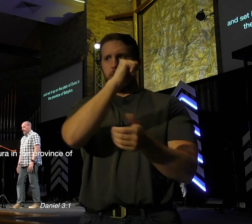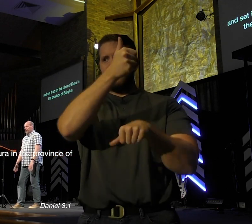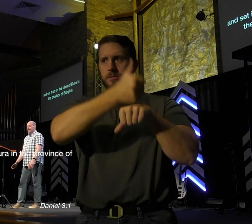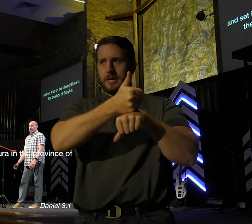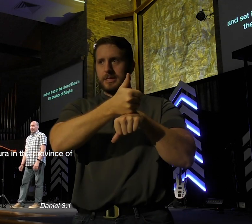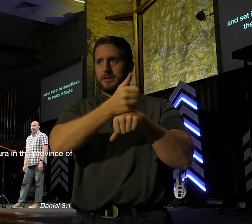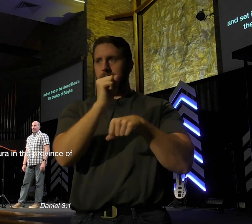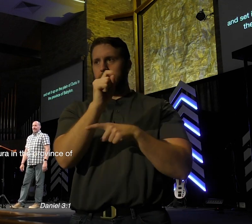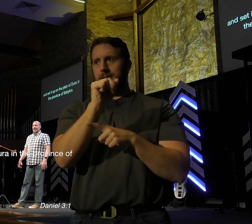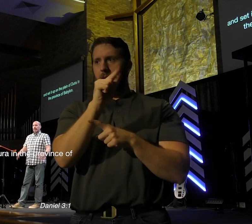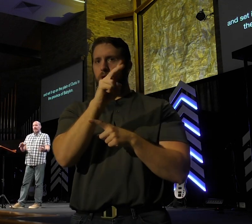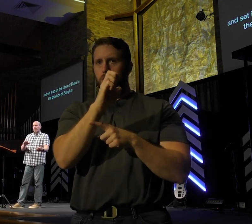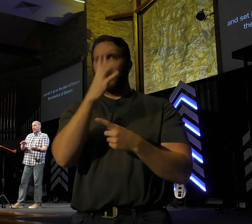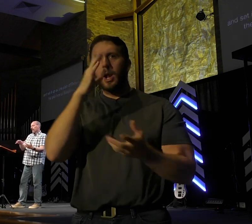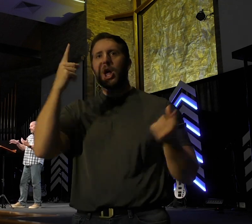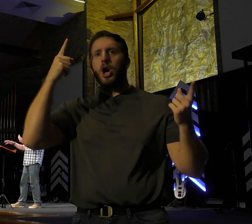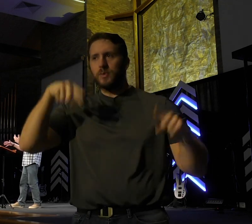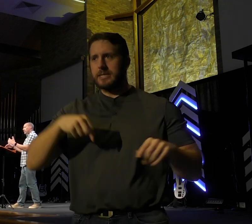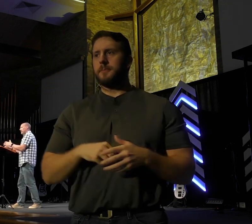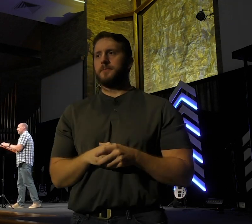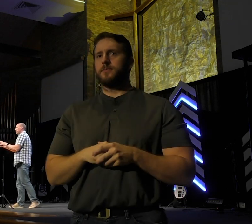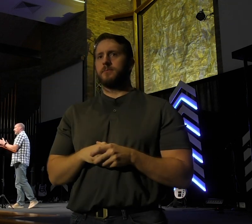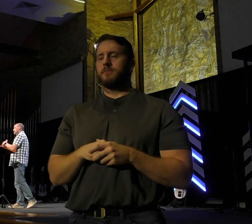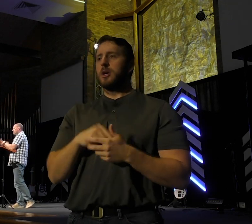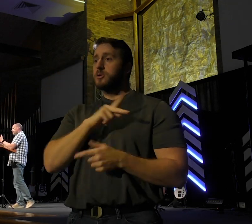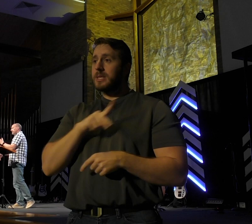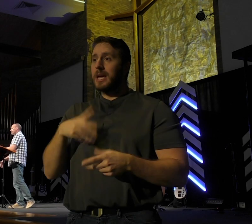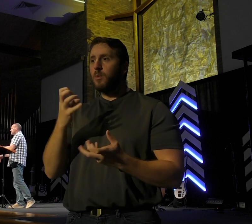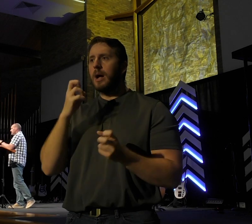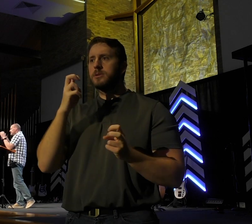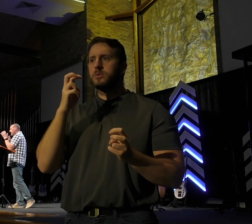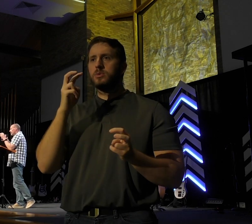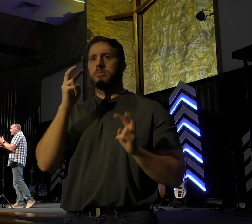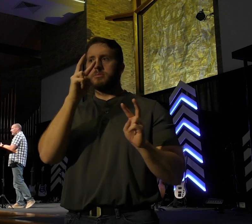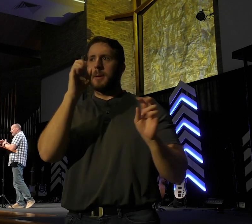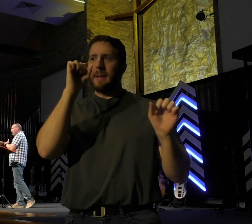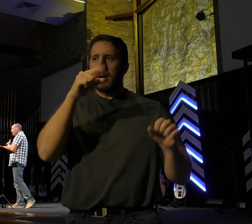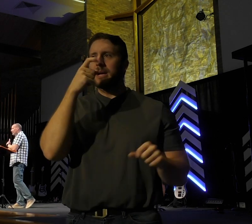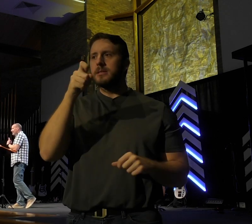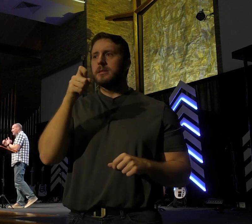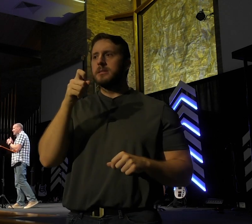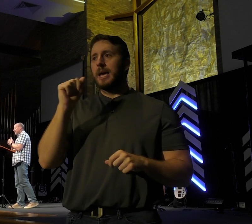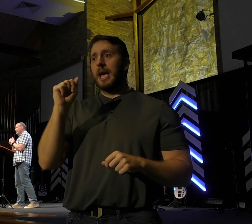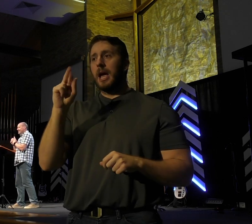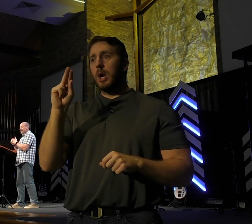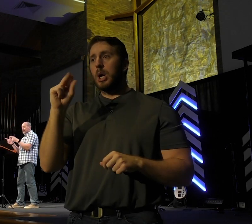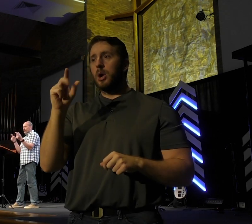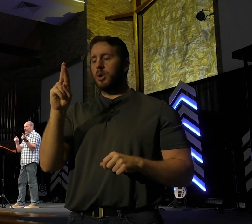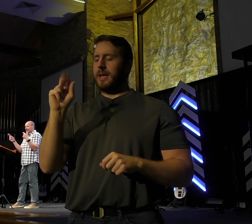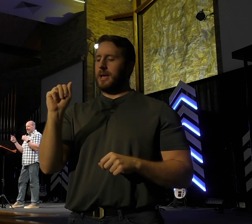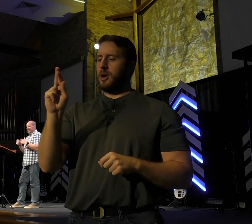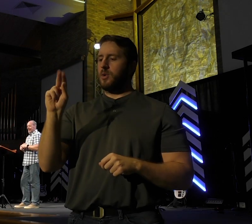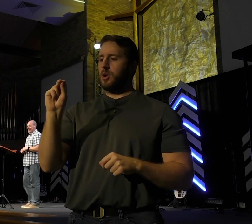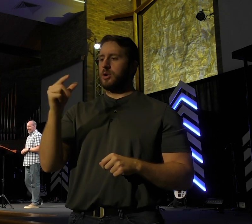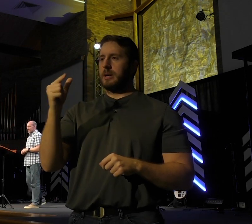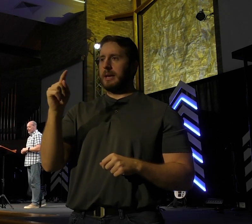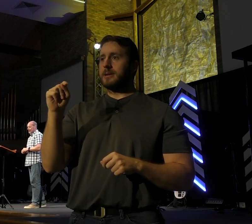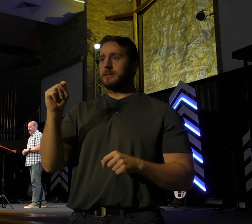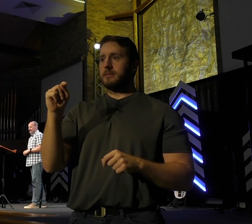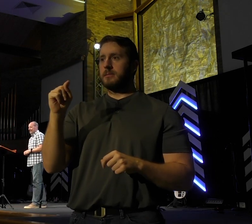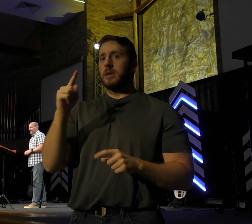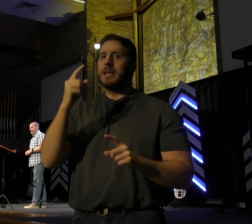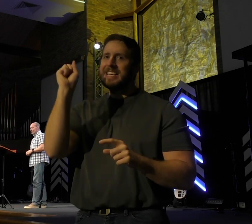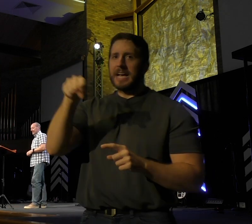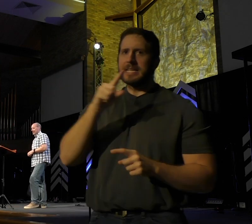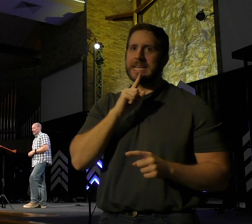you will agree. And Nebuchadnezzar wants everybody to bow down, not so much because he's arrogant, although he is certainly that, and we'll see that next